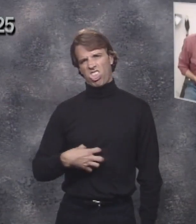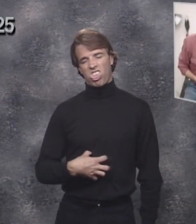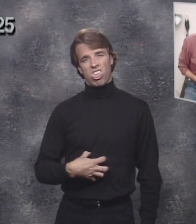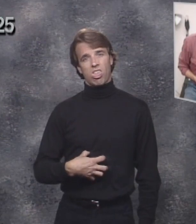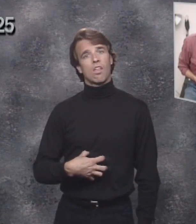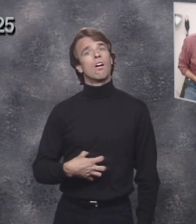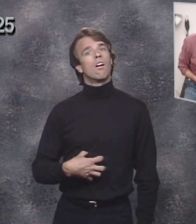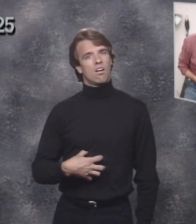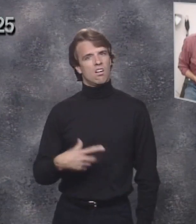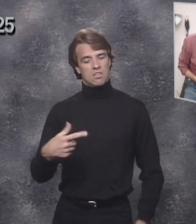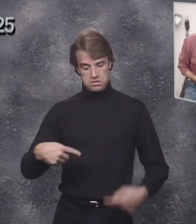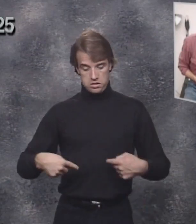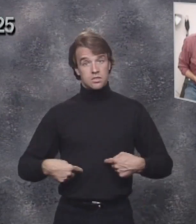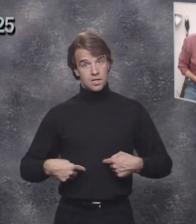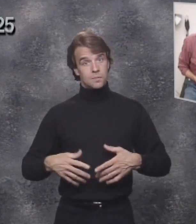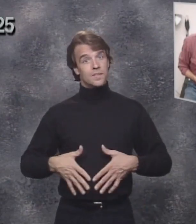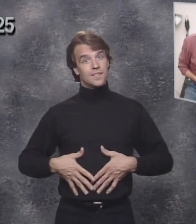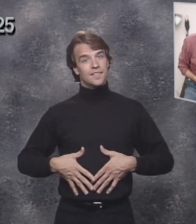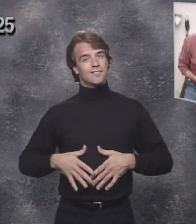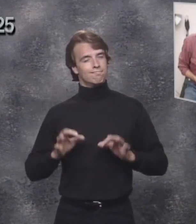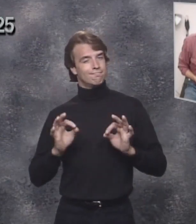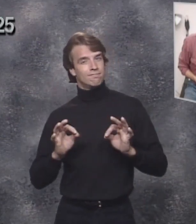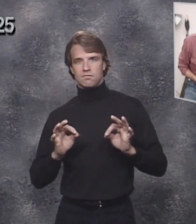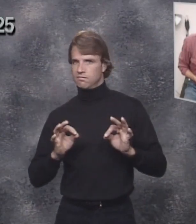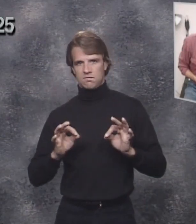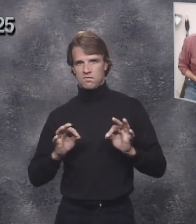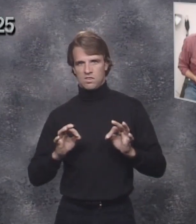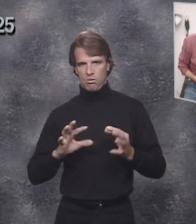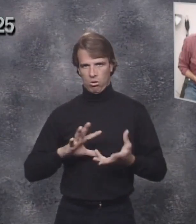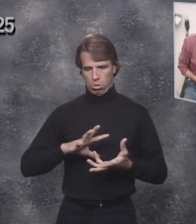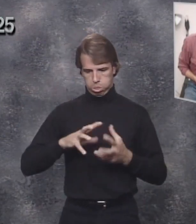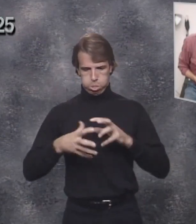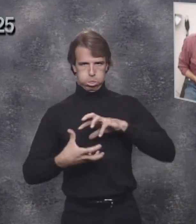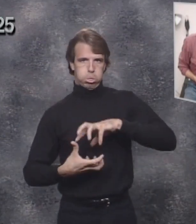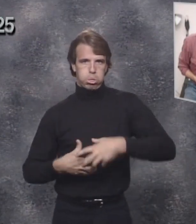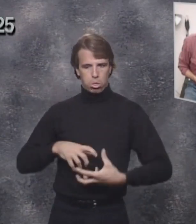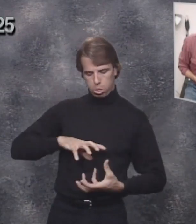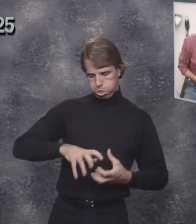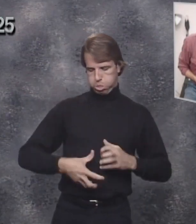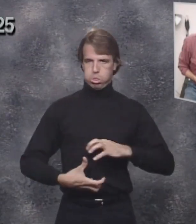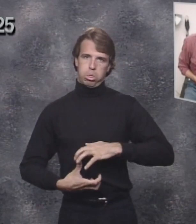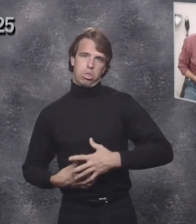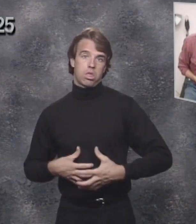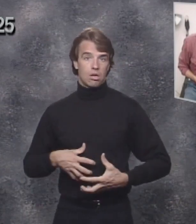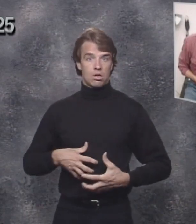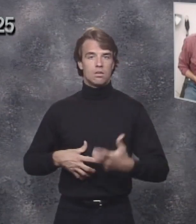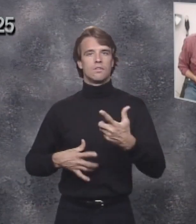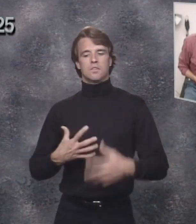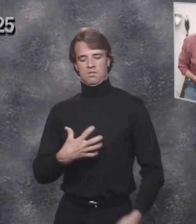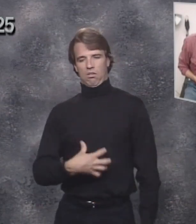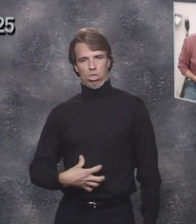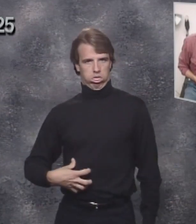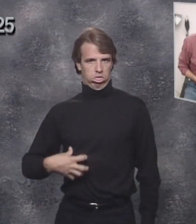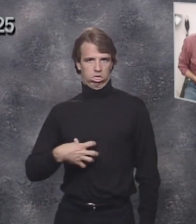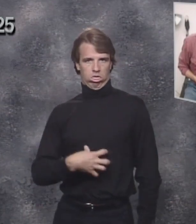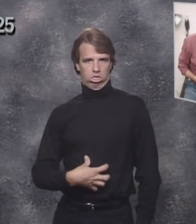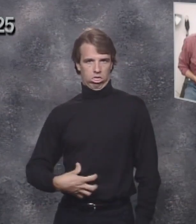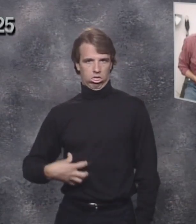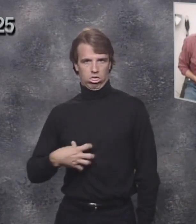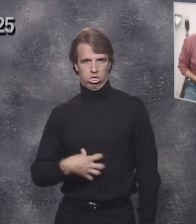Nausea. Oh, your stomach is not so good. It's churning and very uncomfortable.